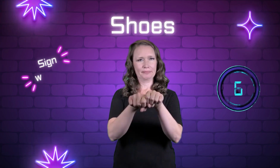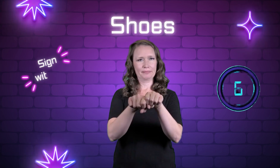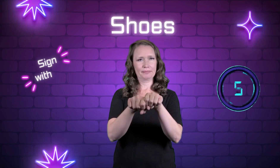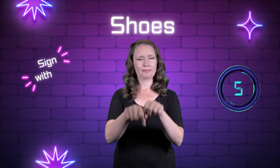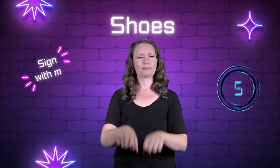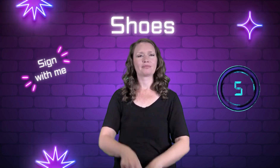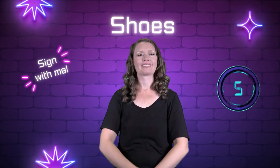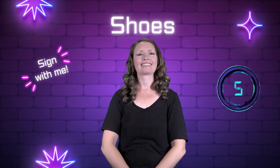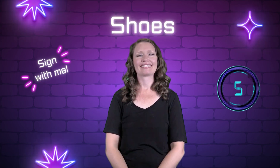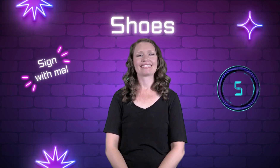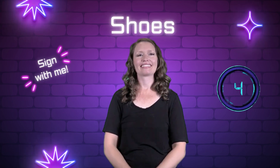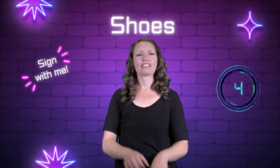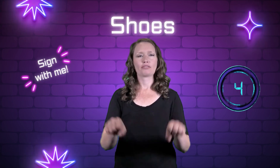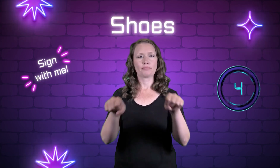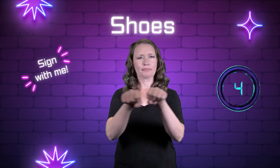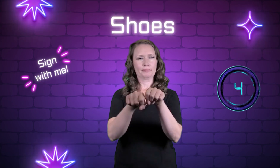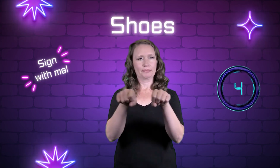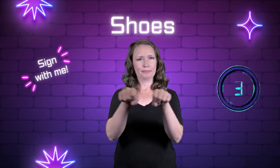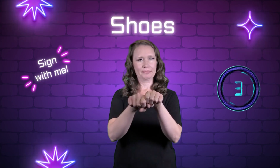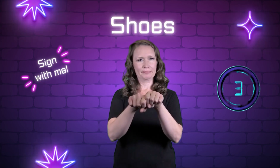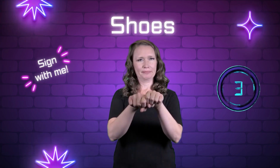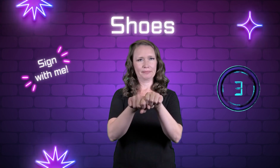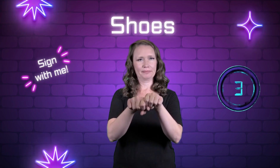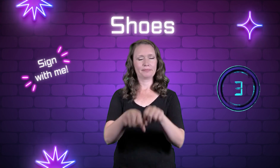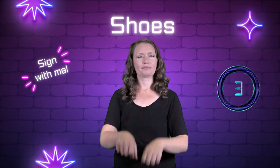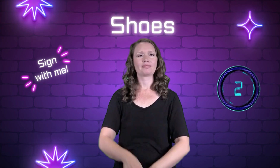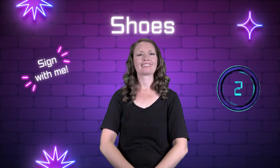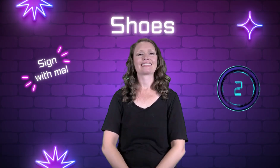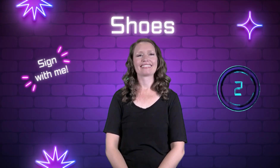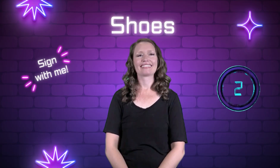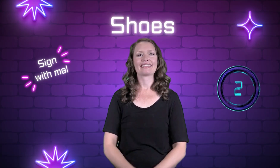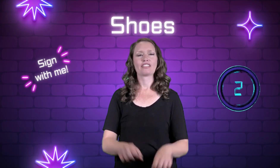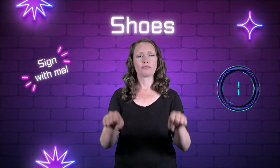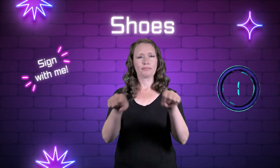Sign with me, sign, shoes.